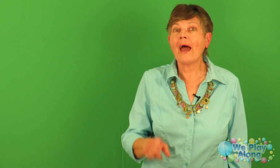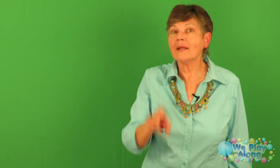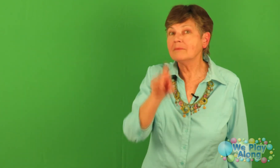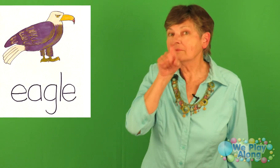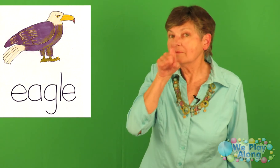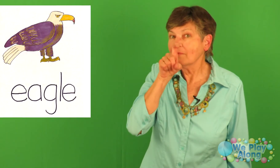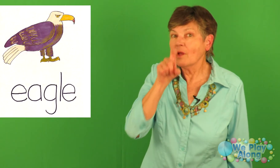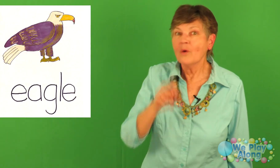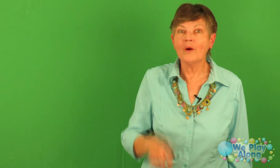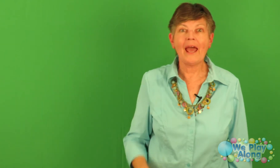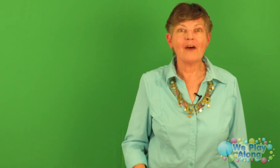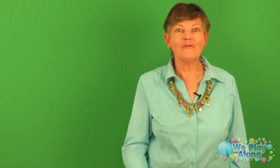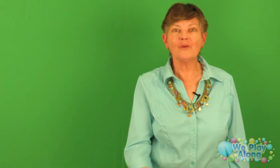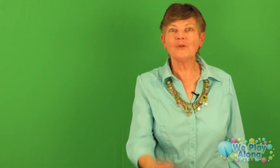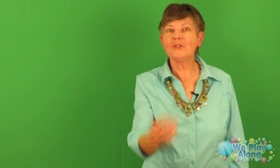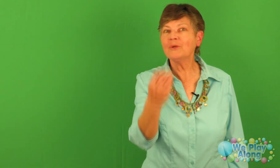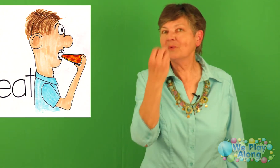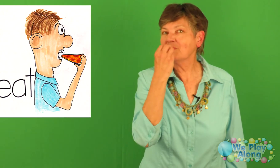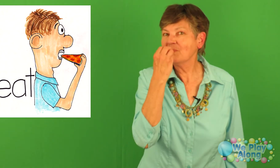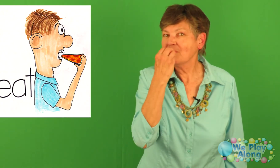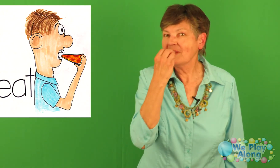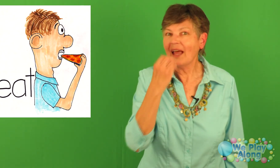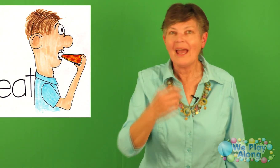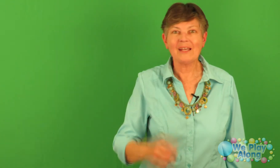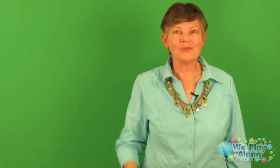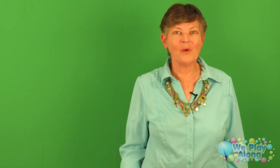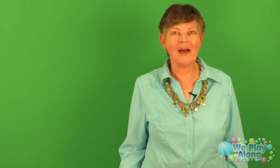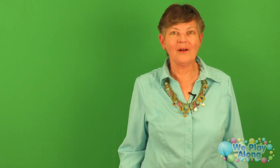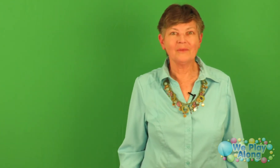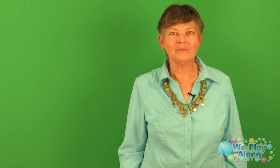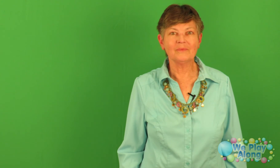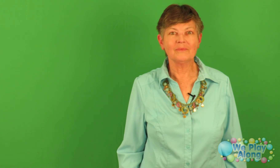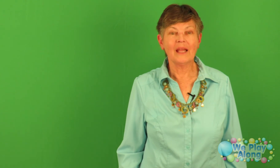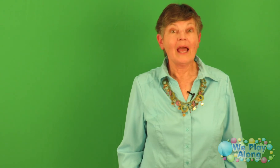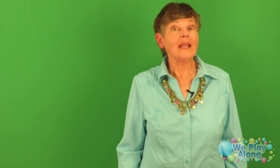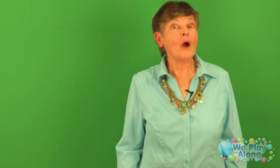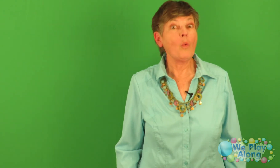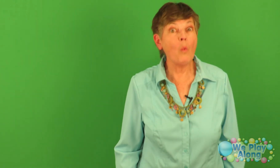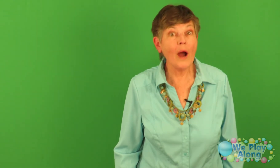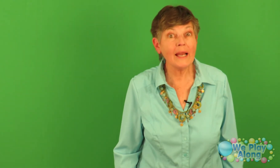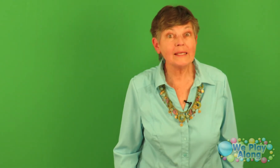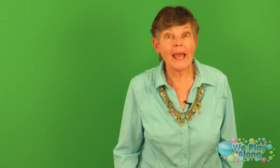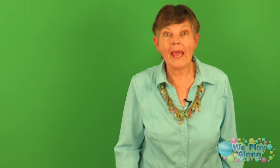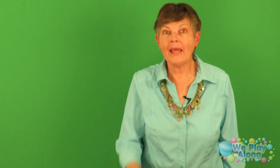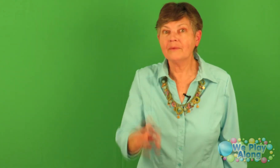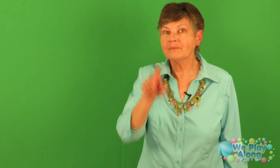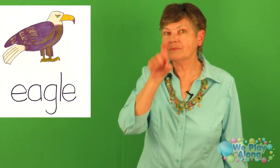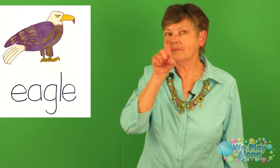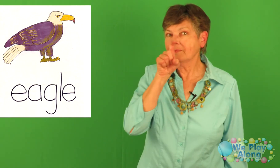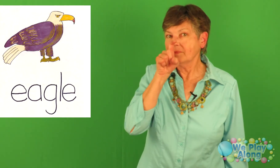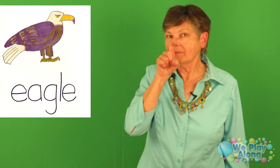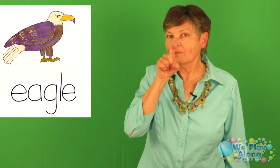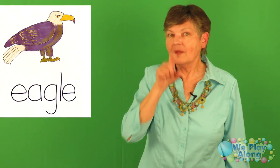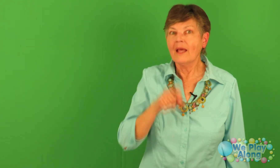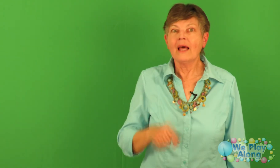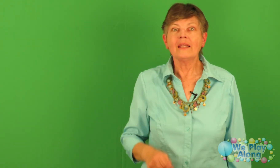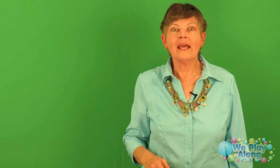that would have food too as well. Now one day laid